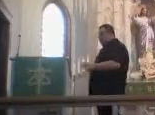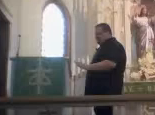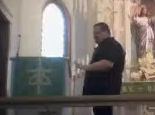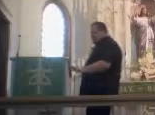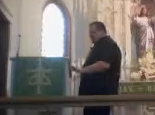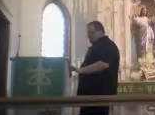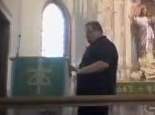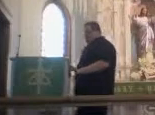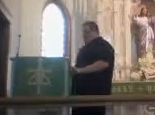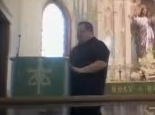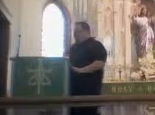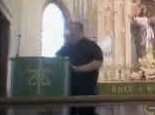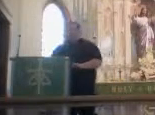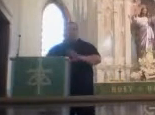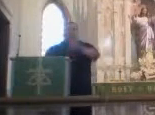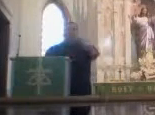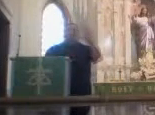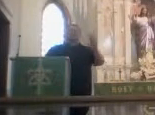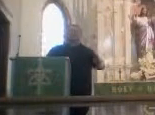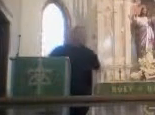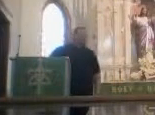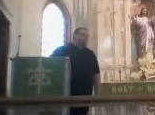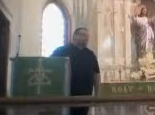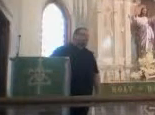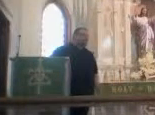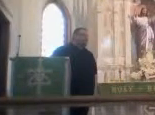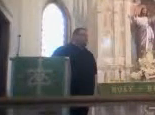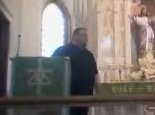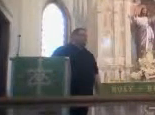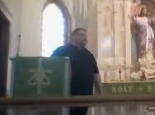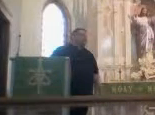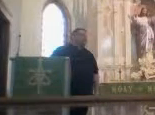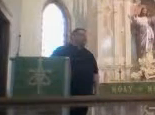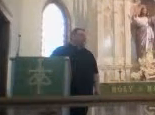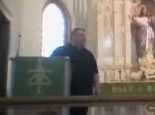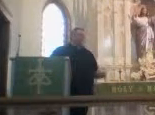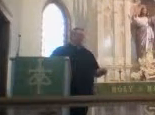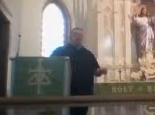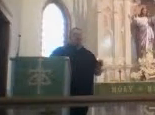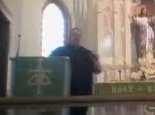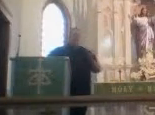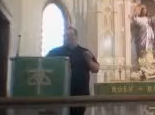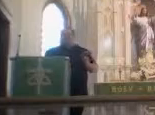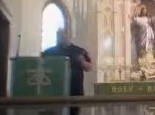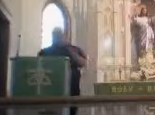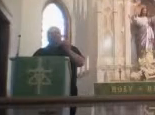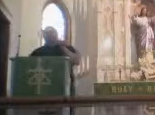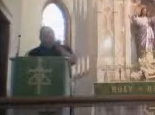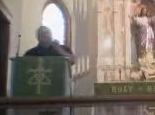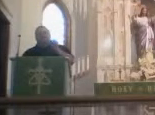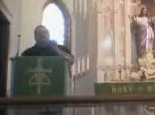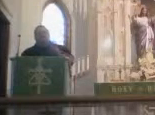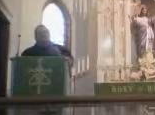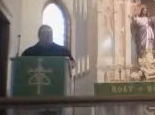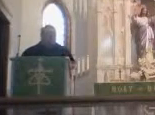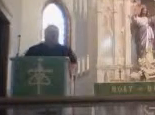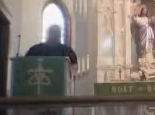checks. All the while, remember, we are not alone.